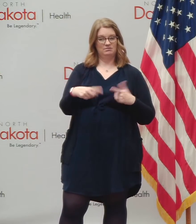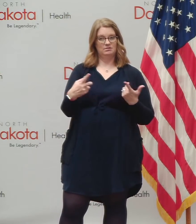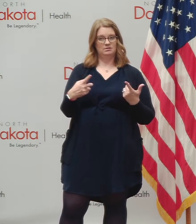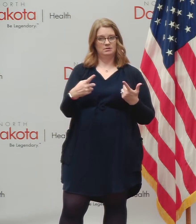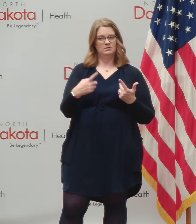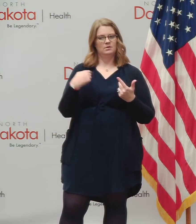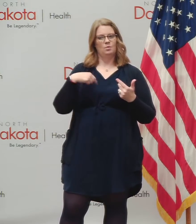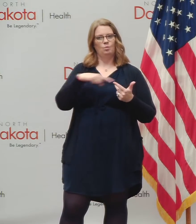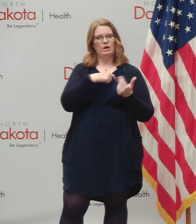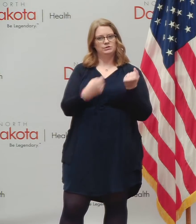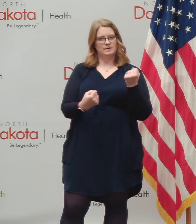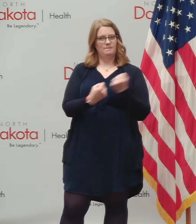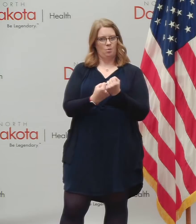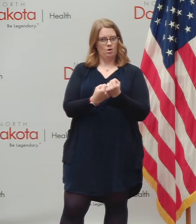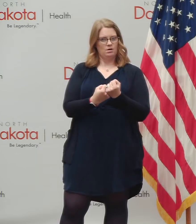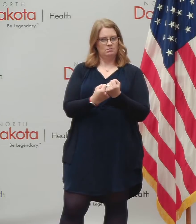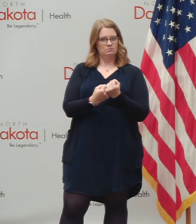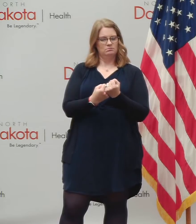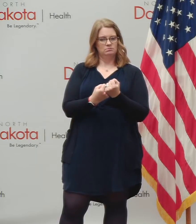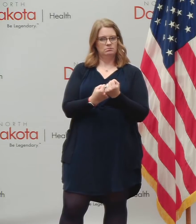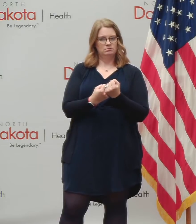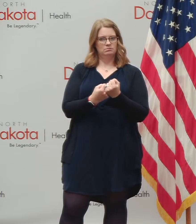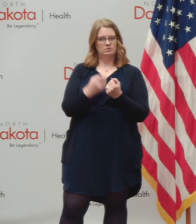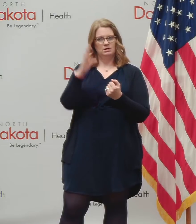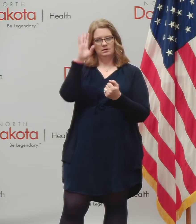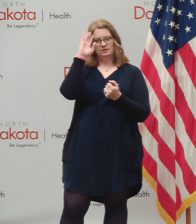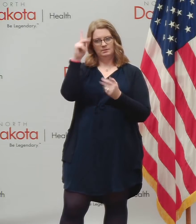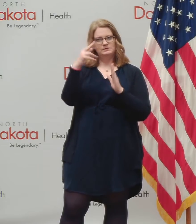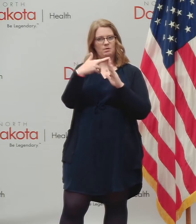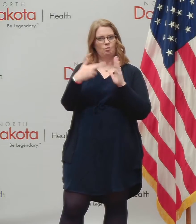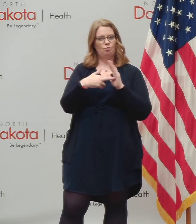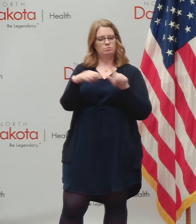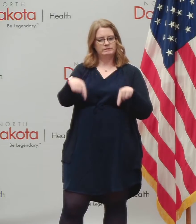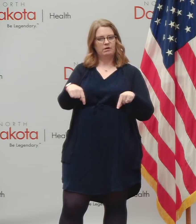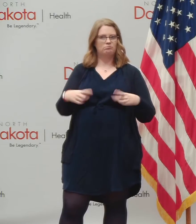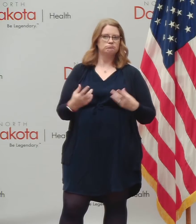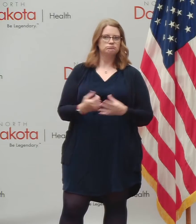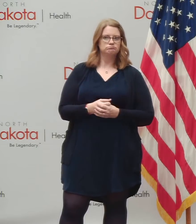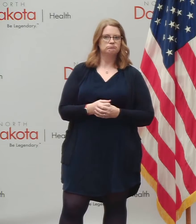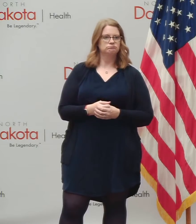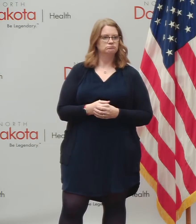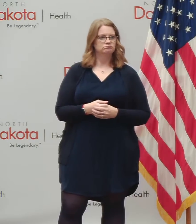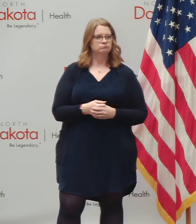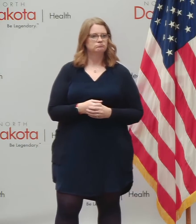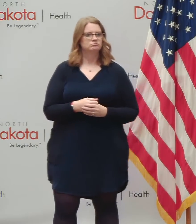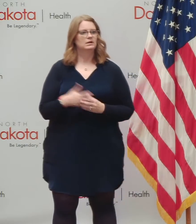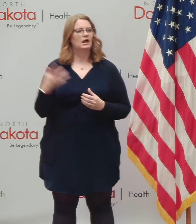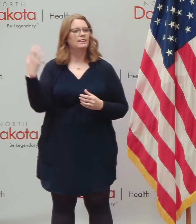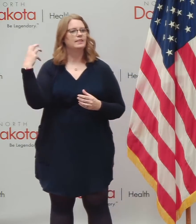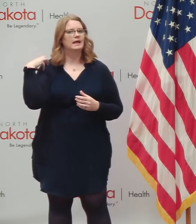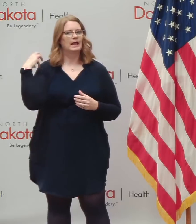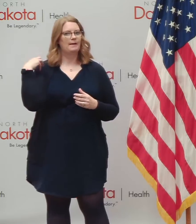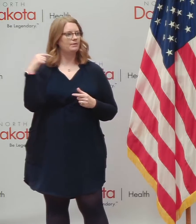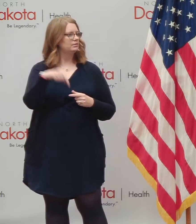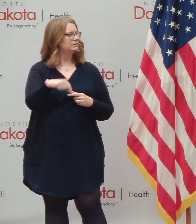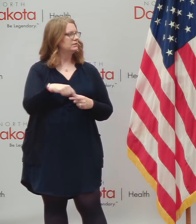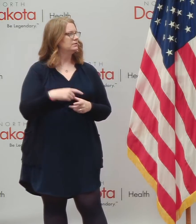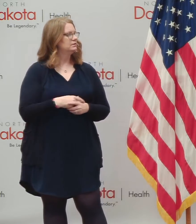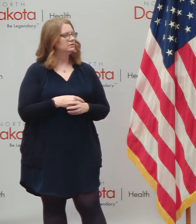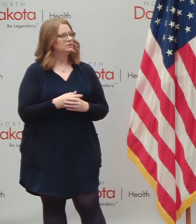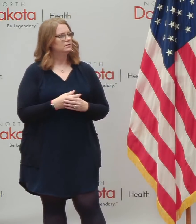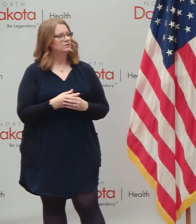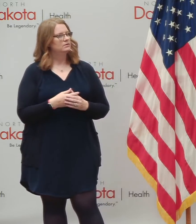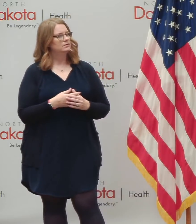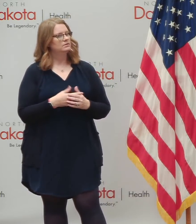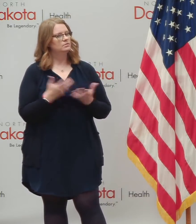we're supporting the Bismarck rules here on the Capitol grounds as well. What